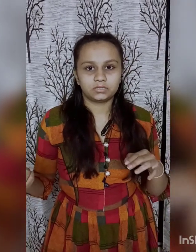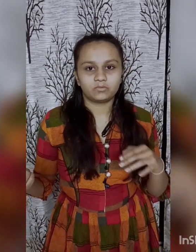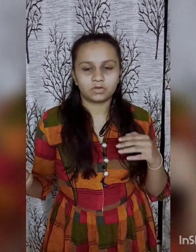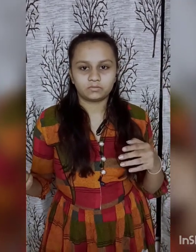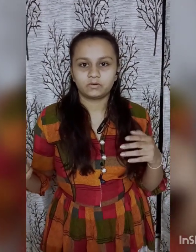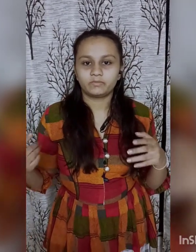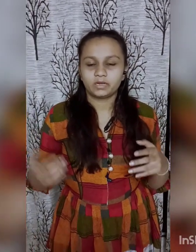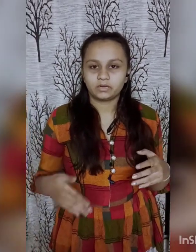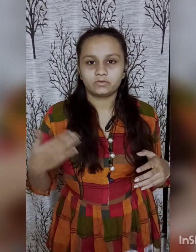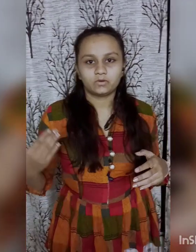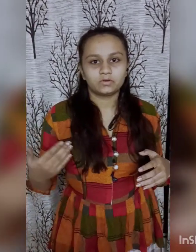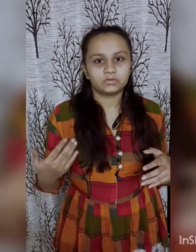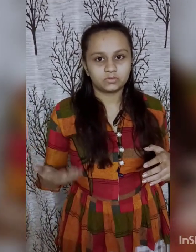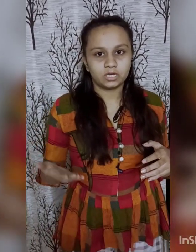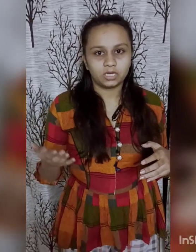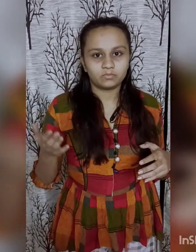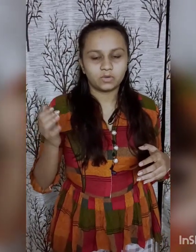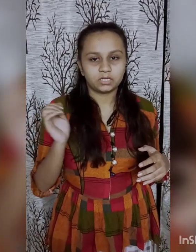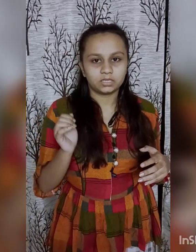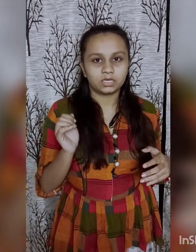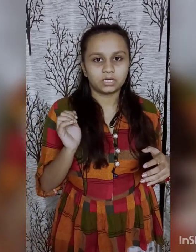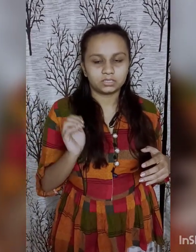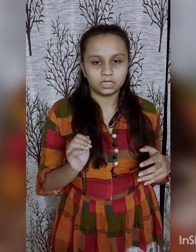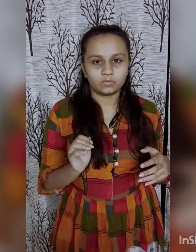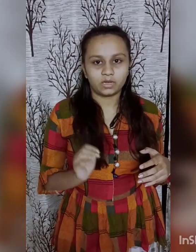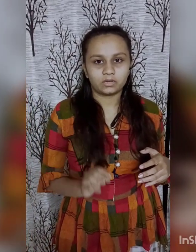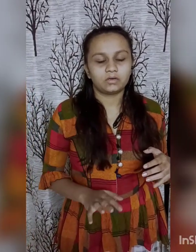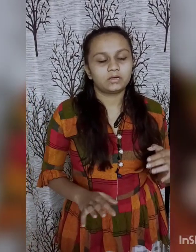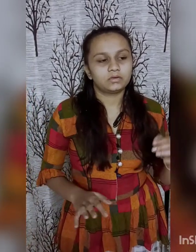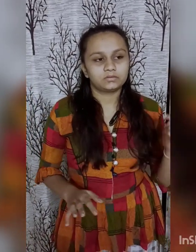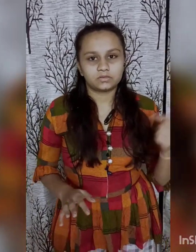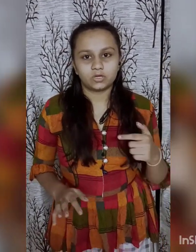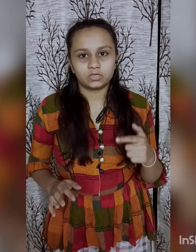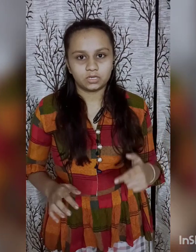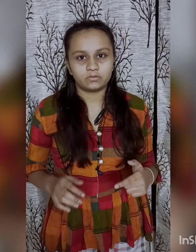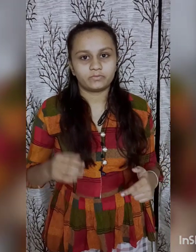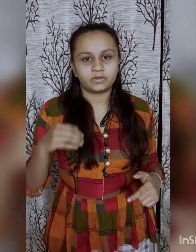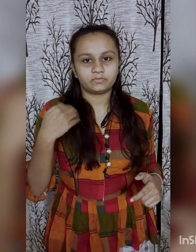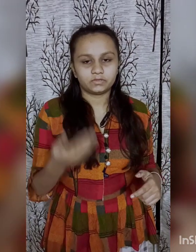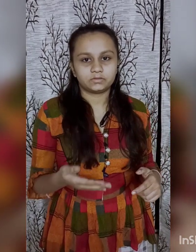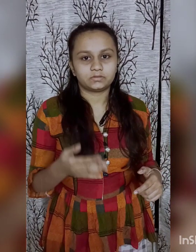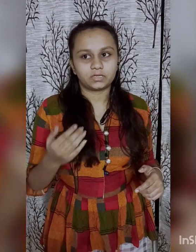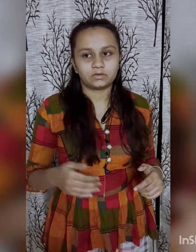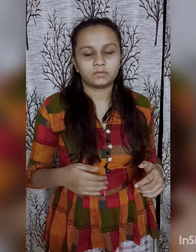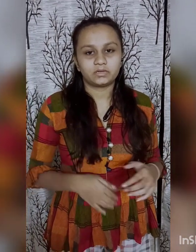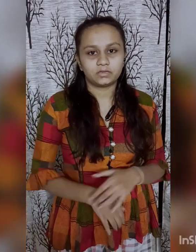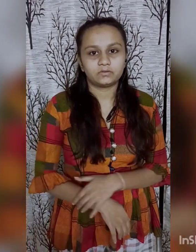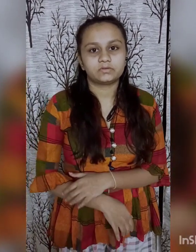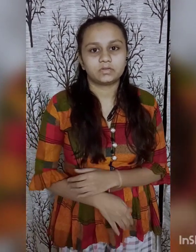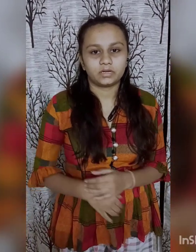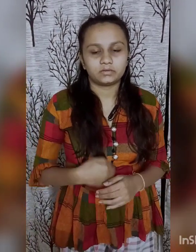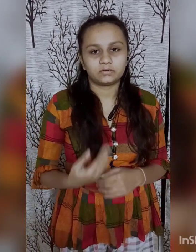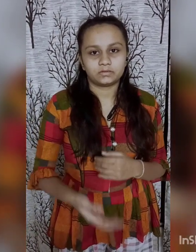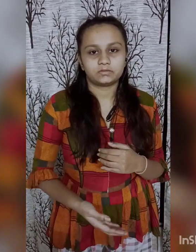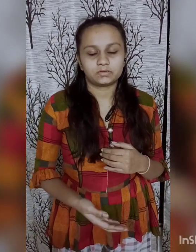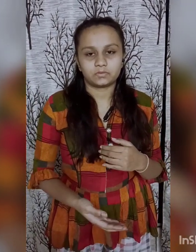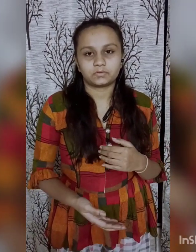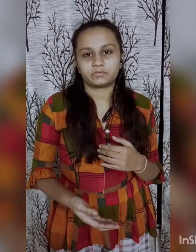of credit control used by the central bank. It is the rate at which the central bank is willing to discount first class bills